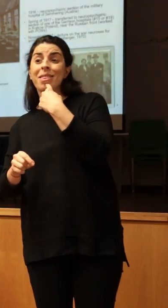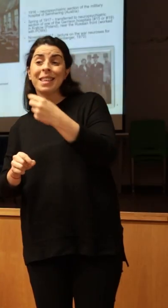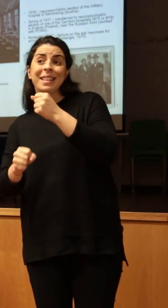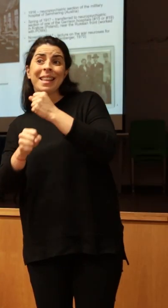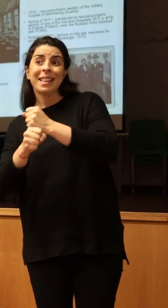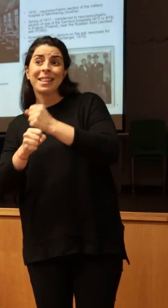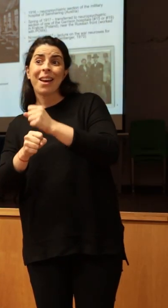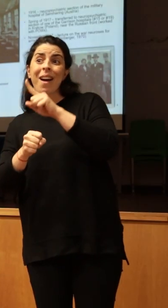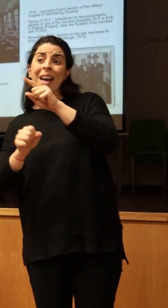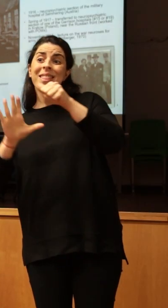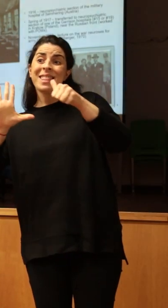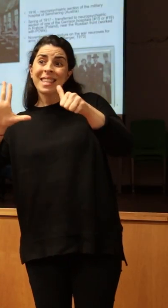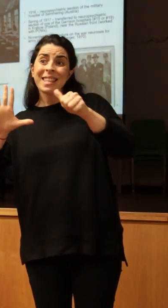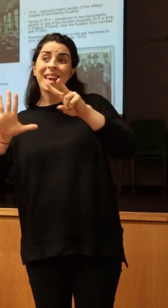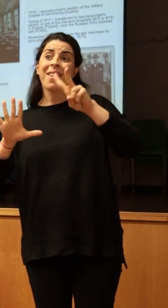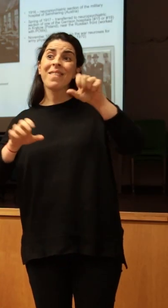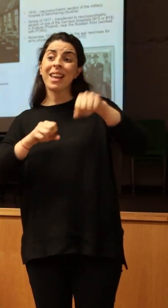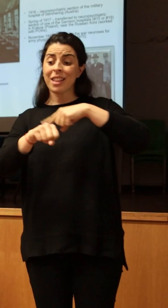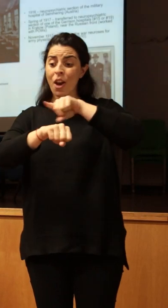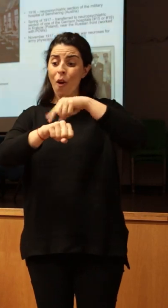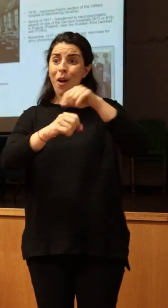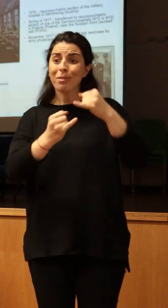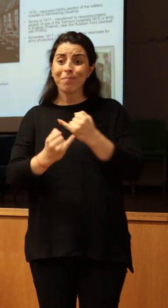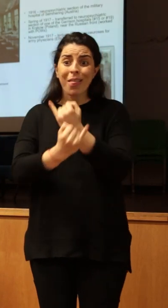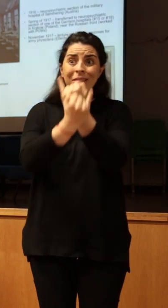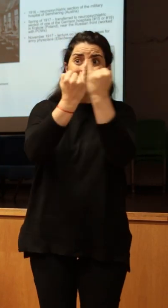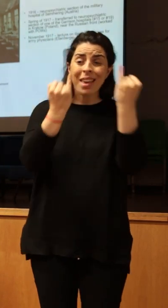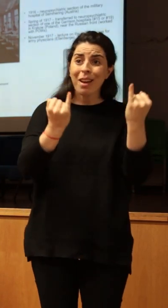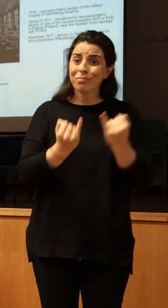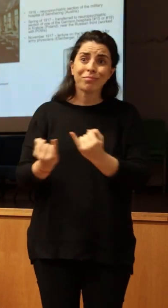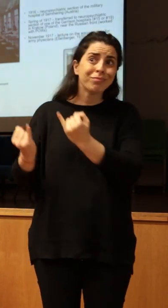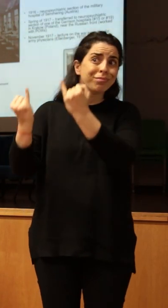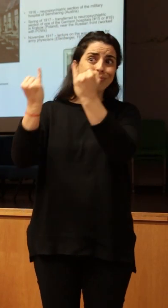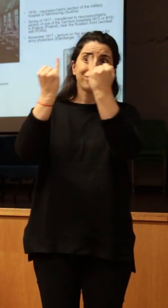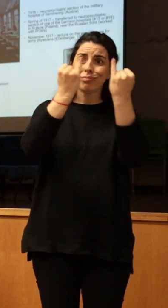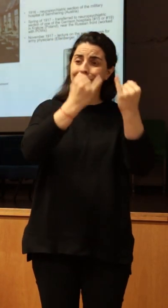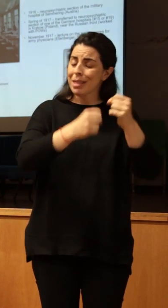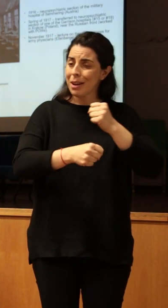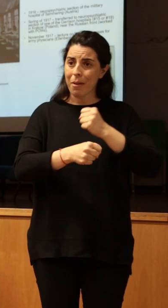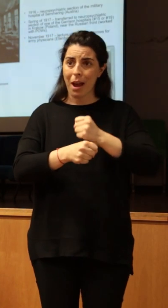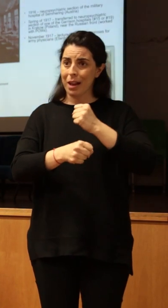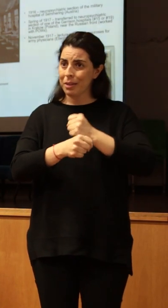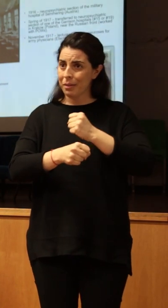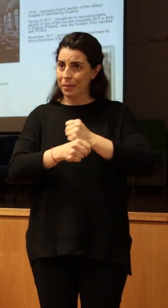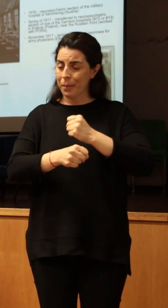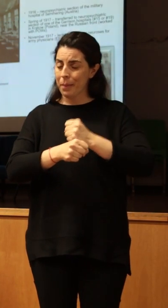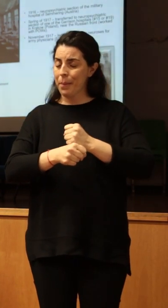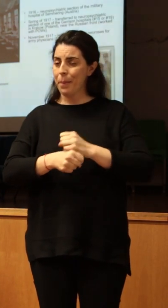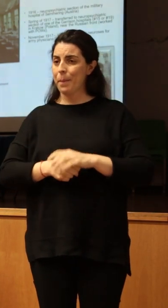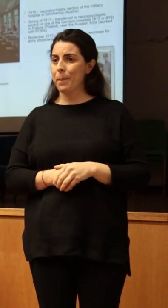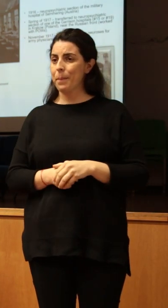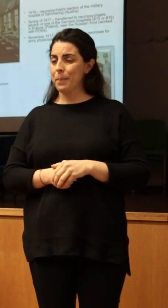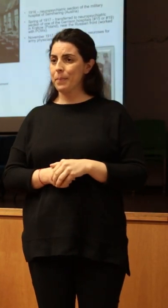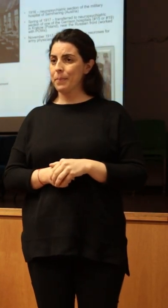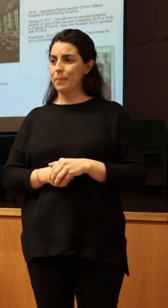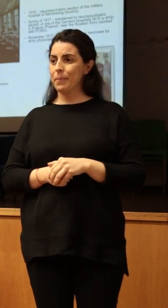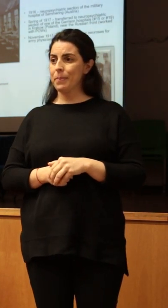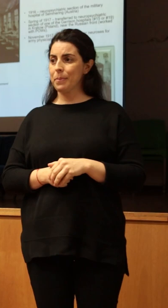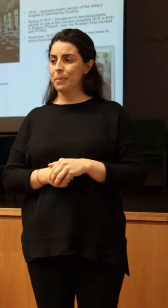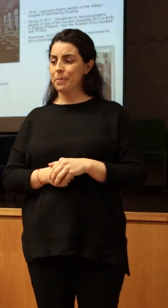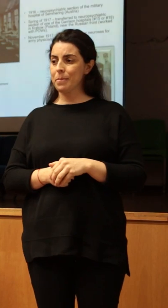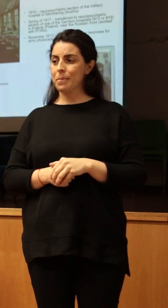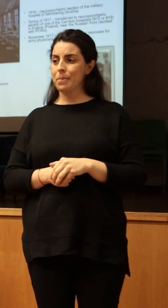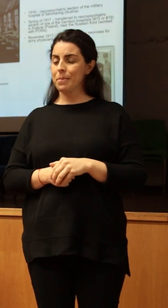diarias. And including one of the hospitals, which is quite significant, the second bullet point, and that